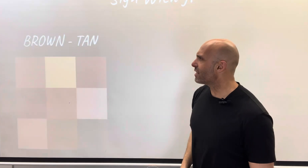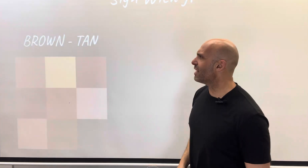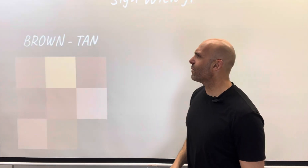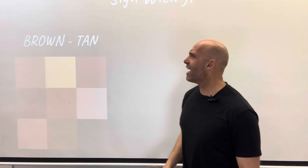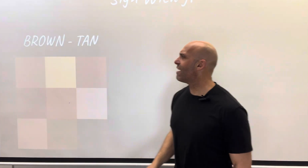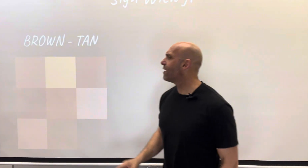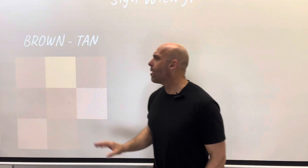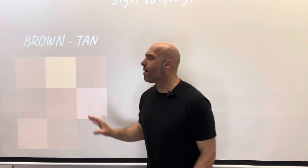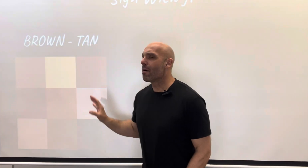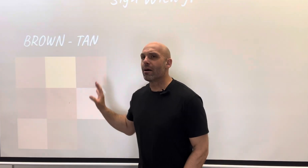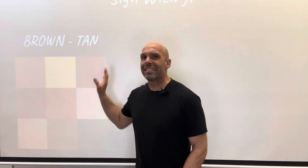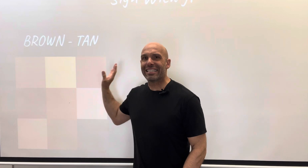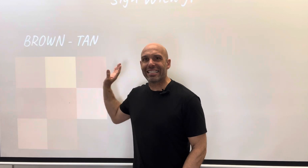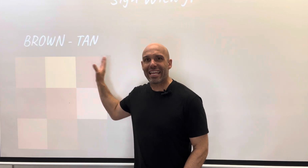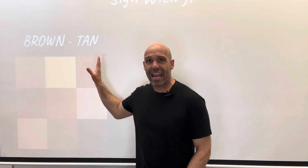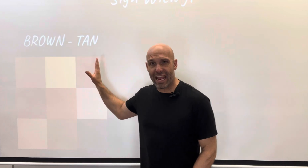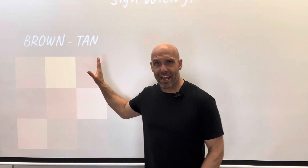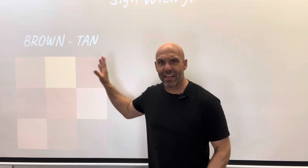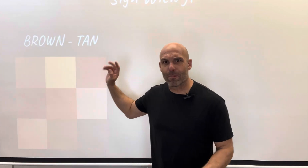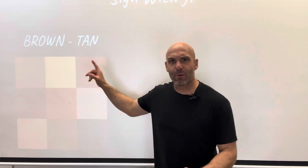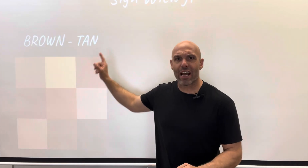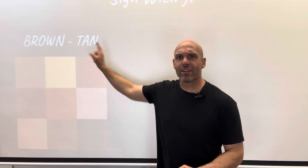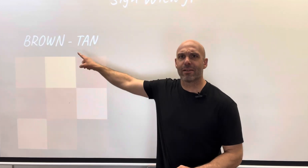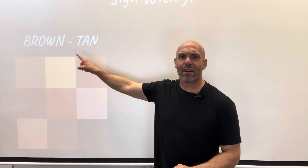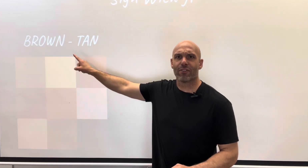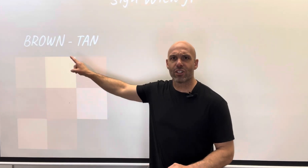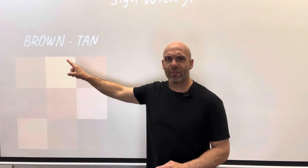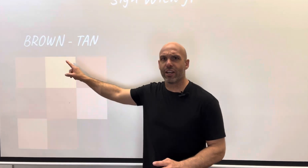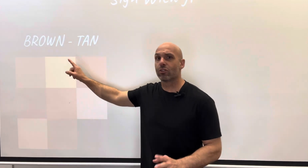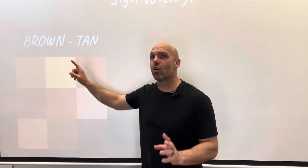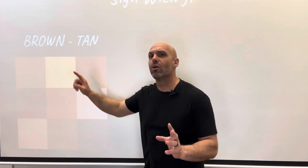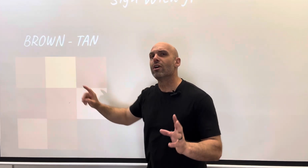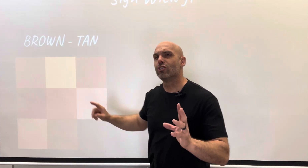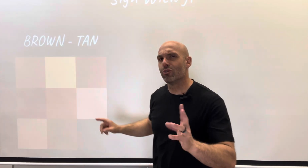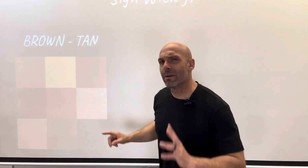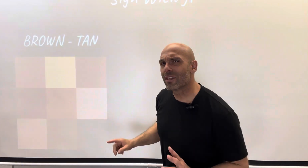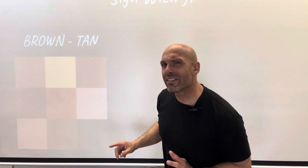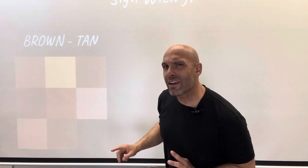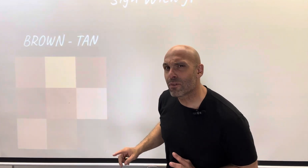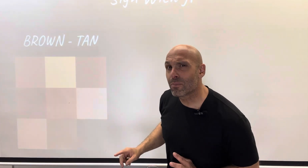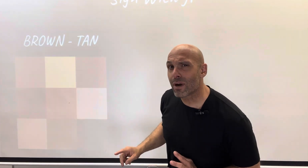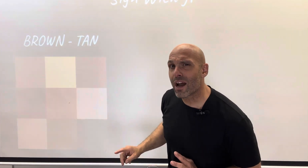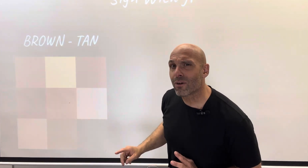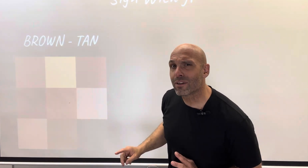Then we have tan. Now, brown is in my first video, so do you remember the sign for brown?